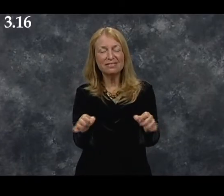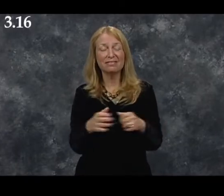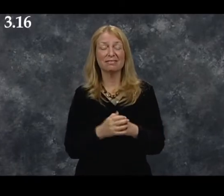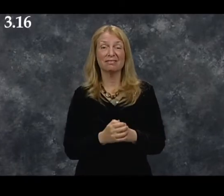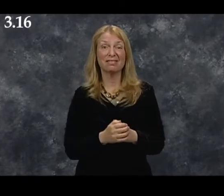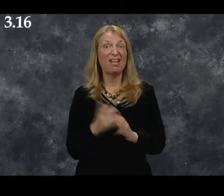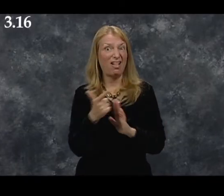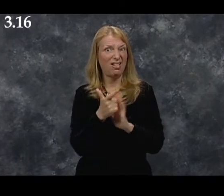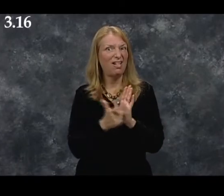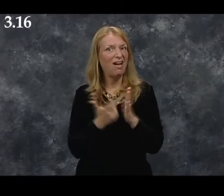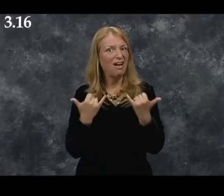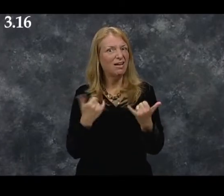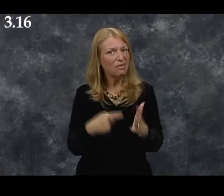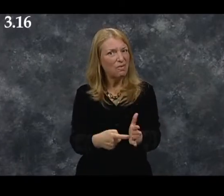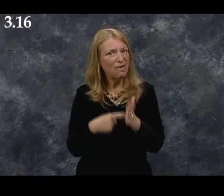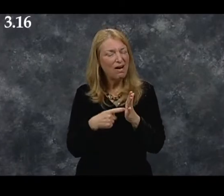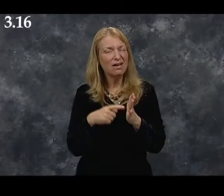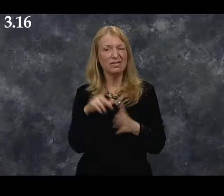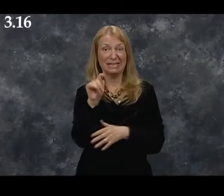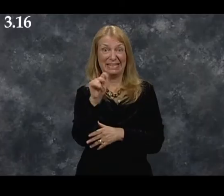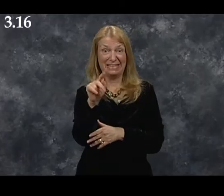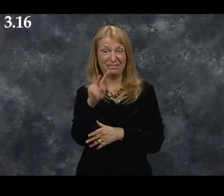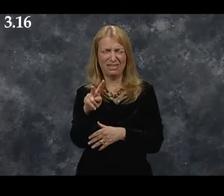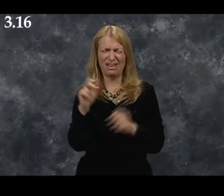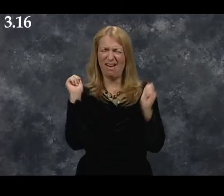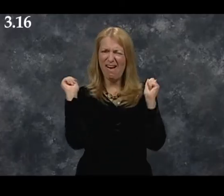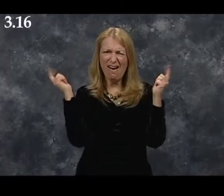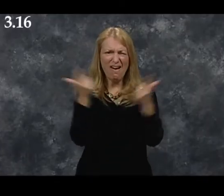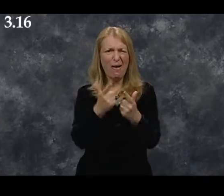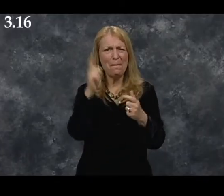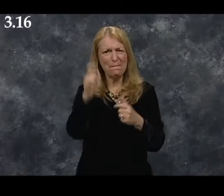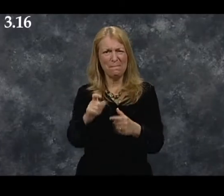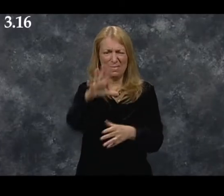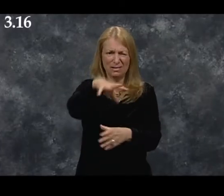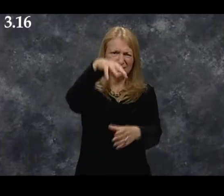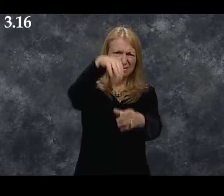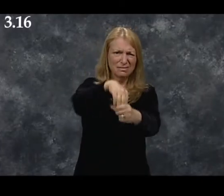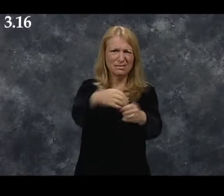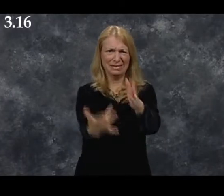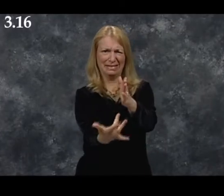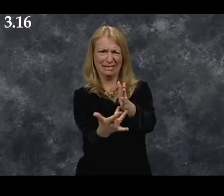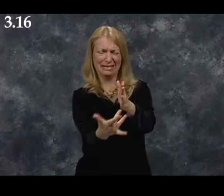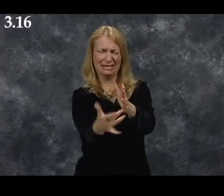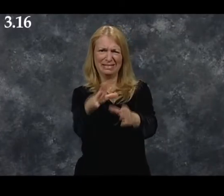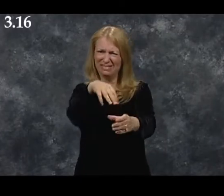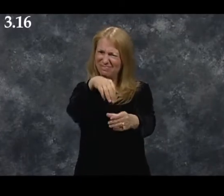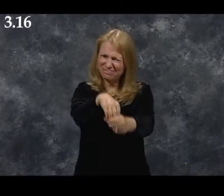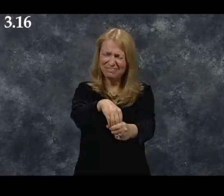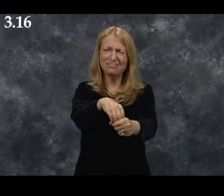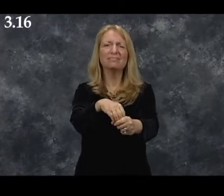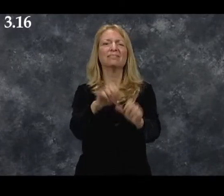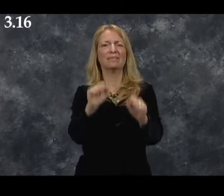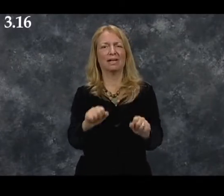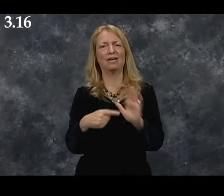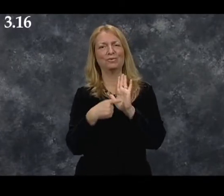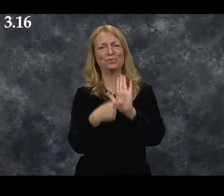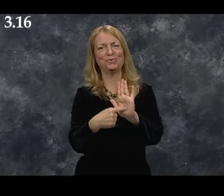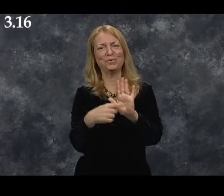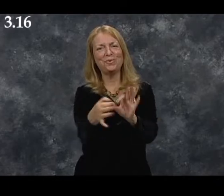remote control. All televisions are now required by law to include the technology to display